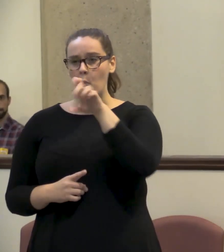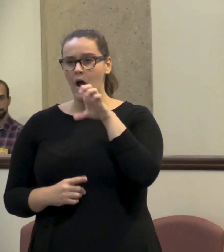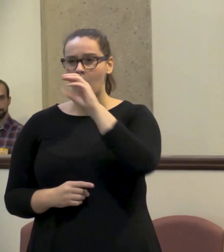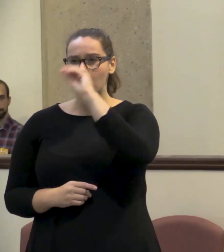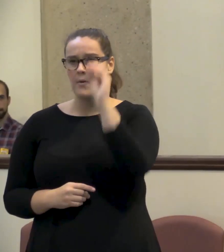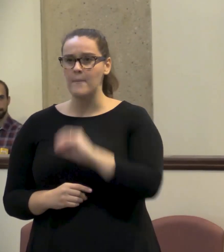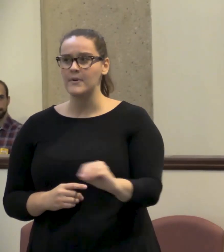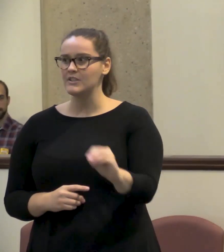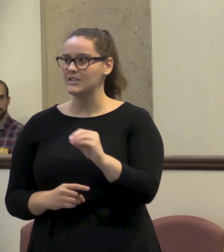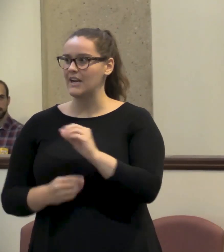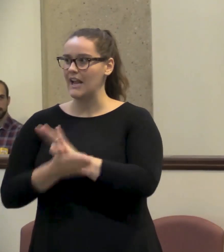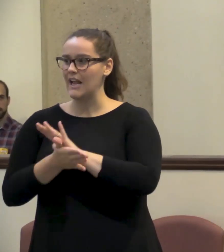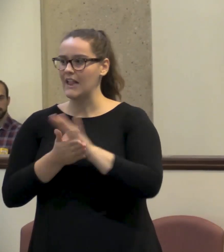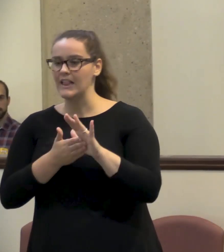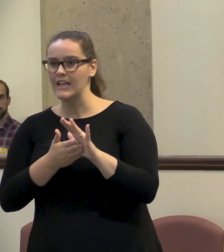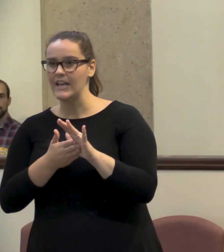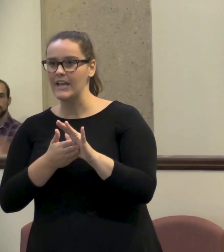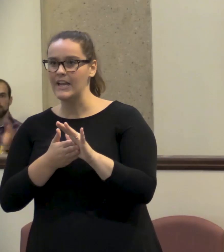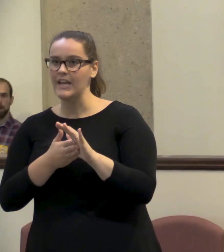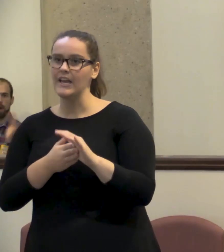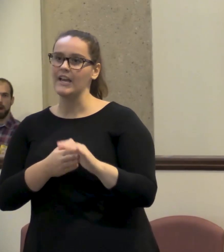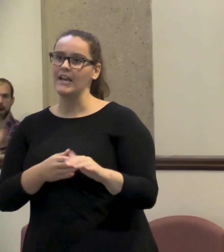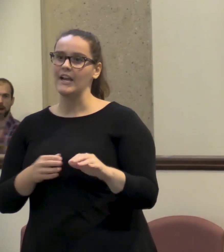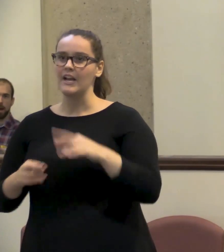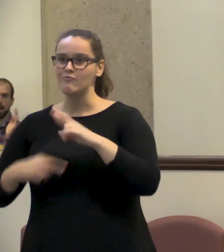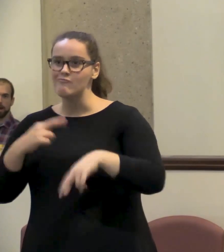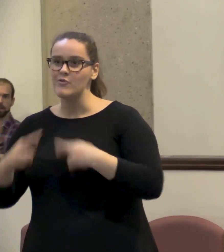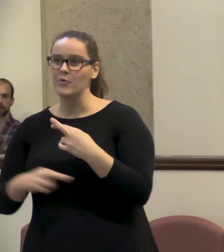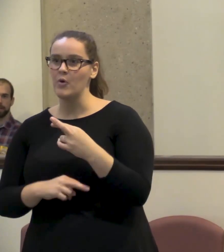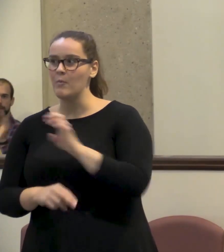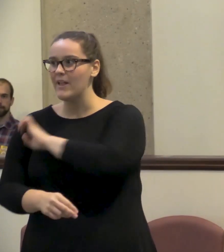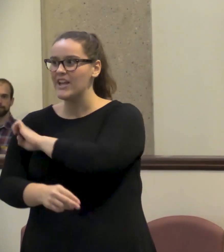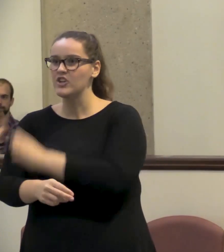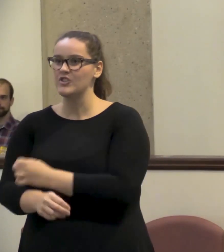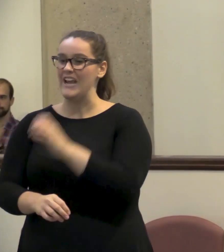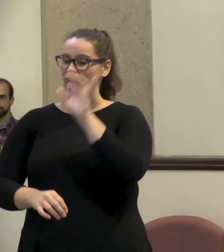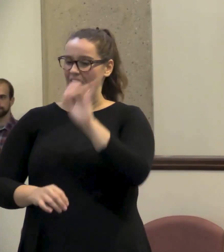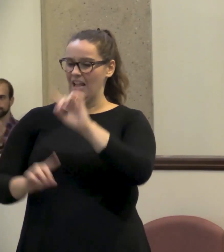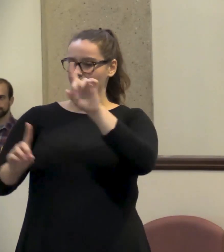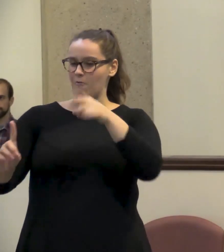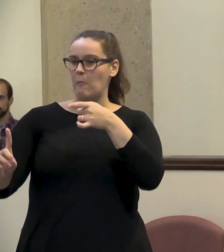clean, renewable energy in America, right? That's got to be our goal.